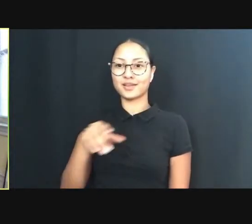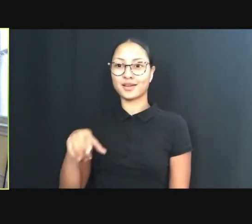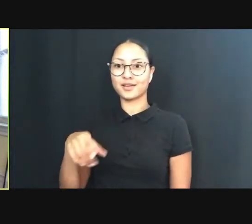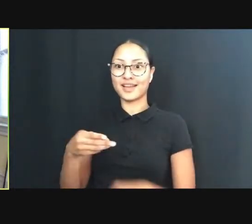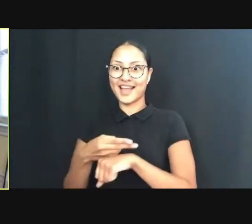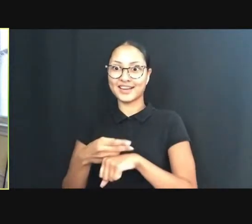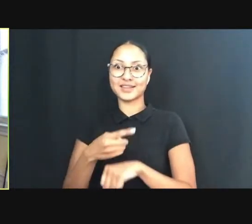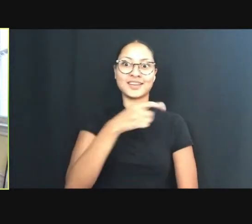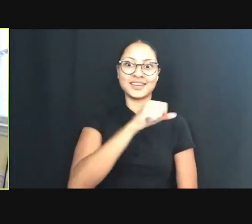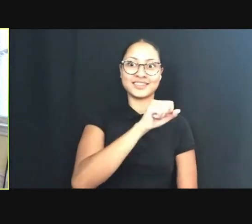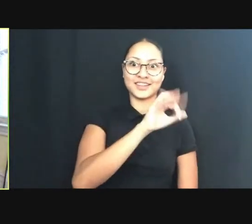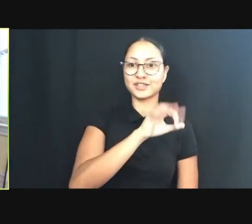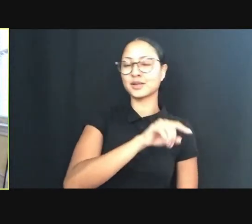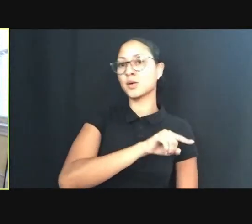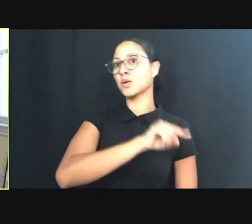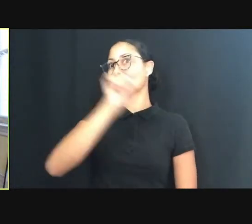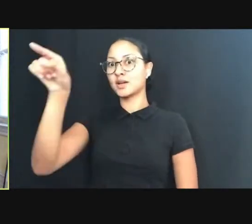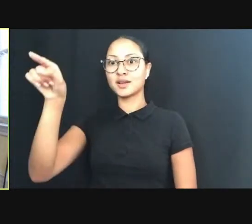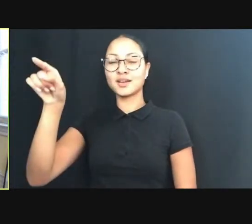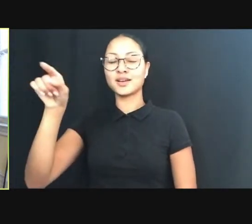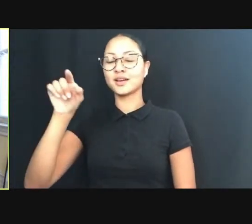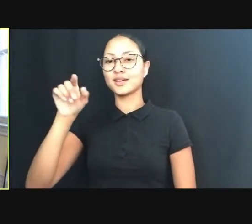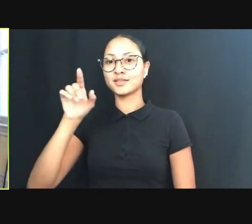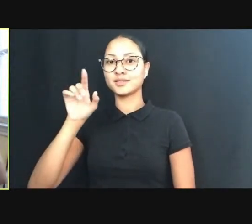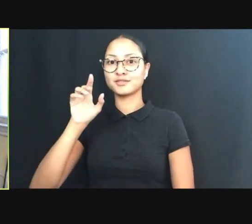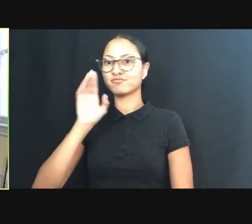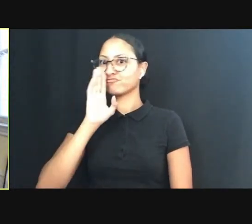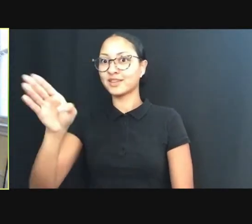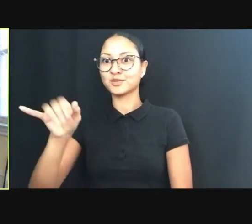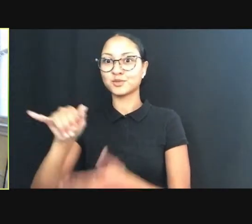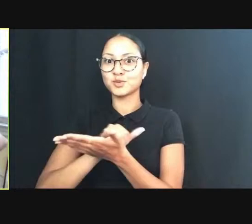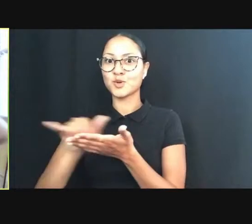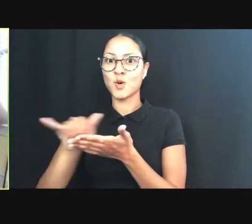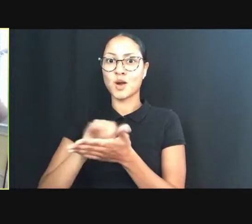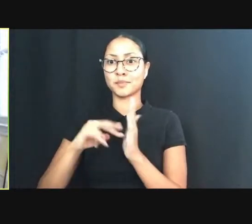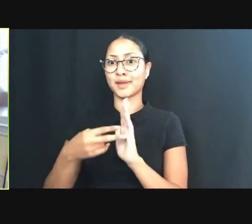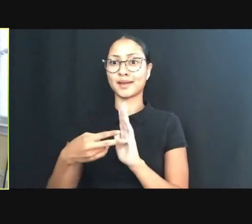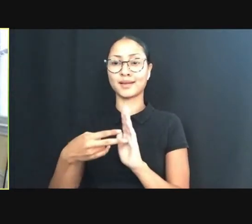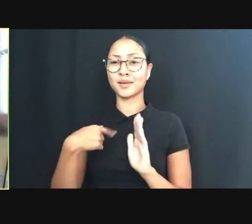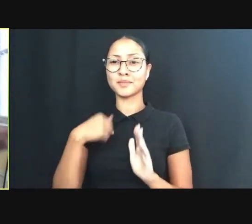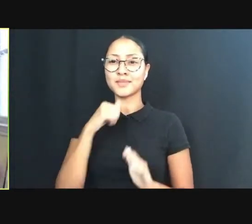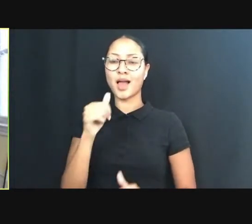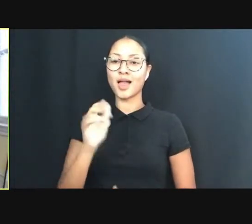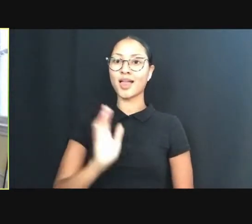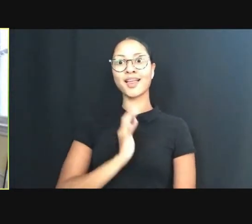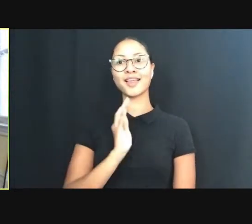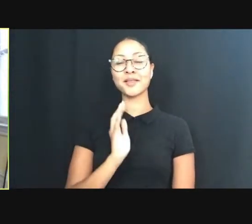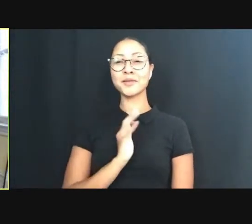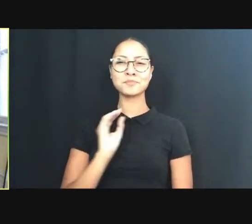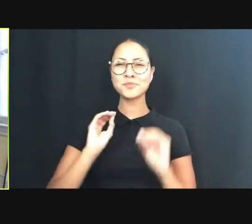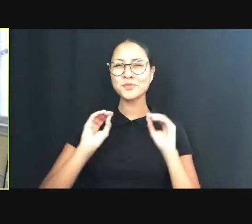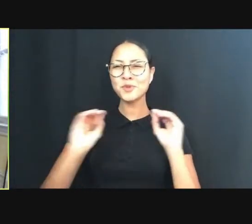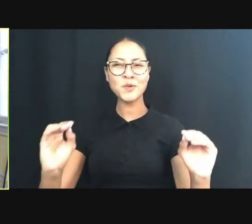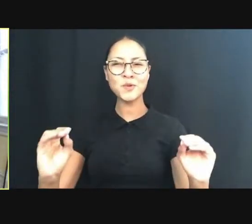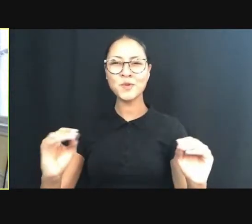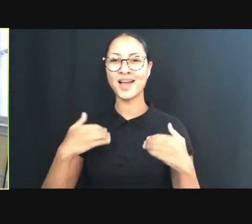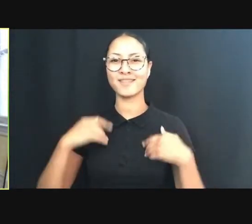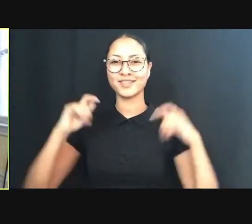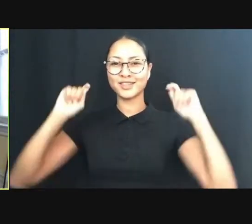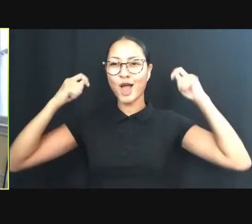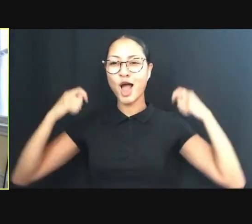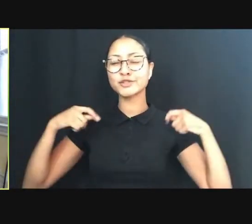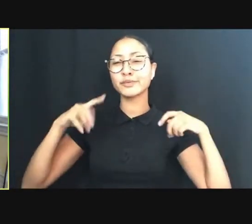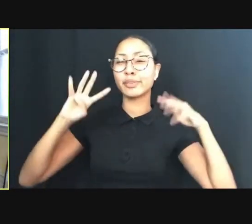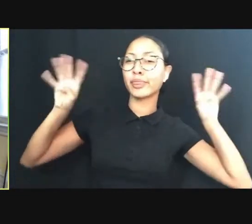I don't have all this like contemporary dance etiquette. Like I had locks, my locks was sticking out. I didn't twist them